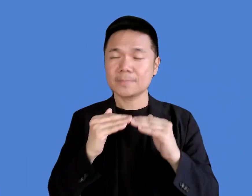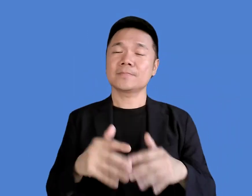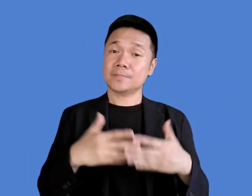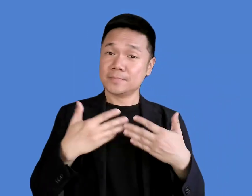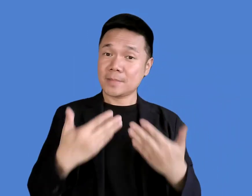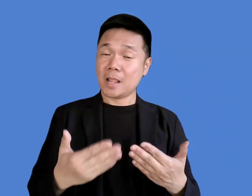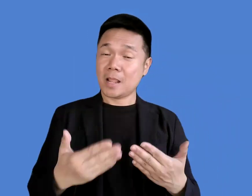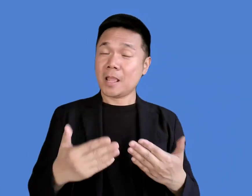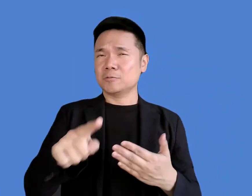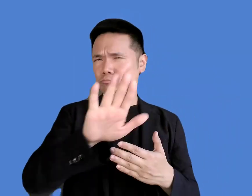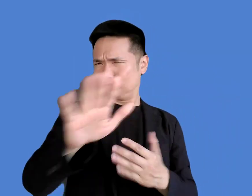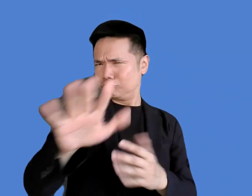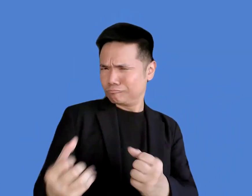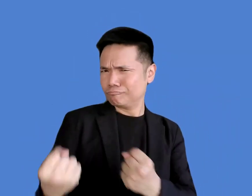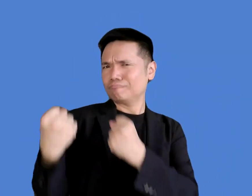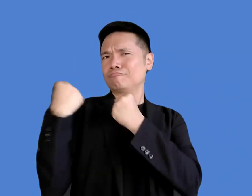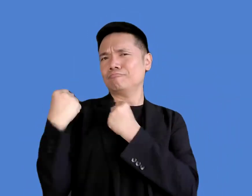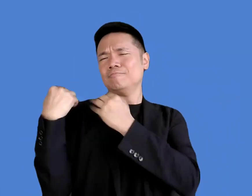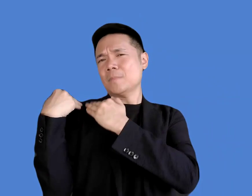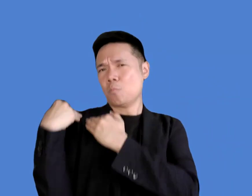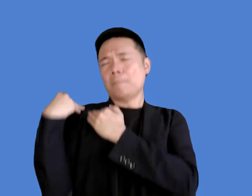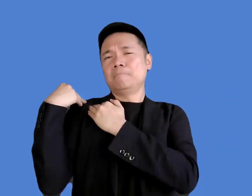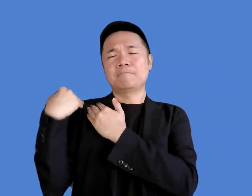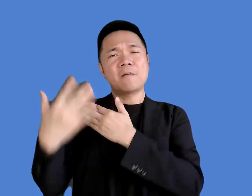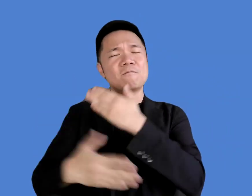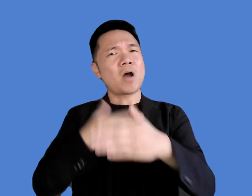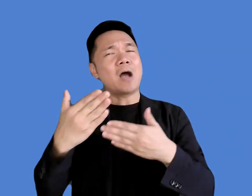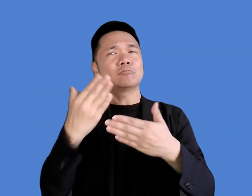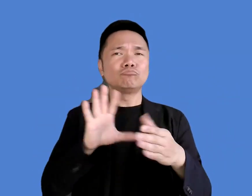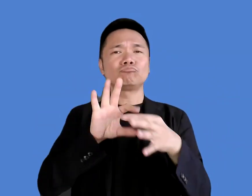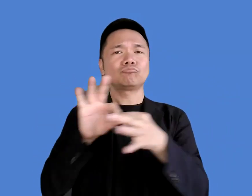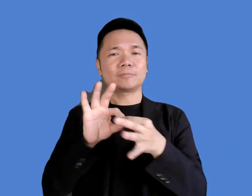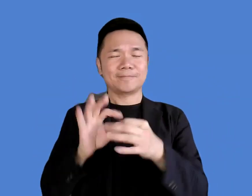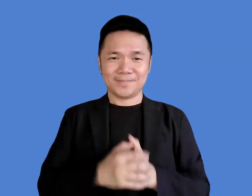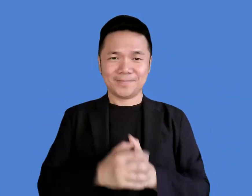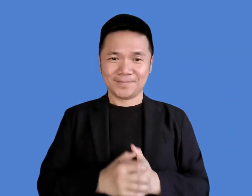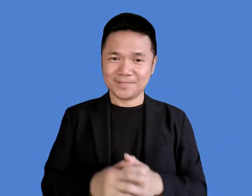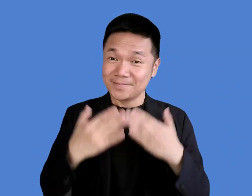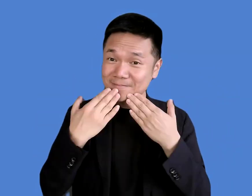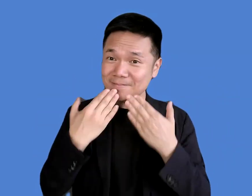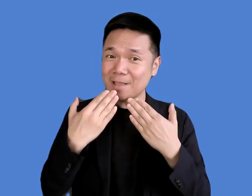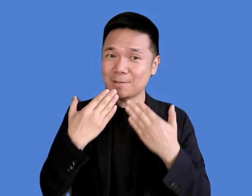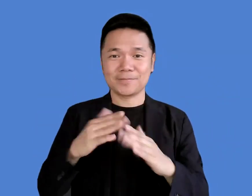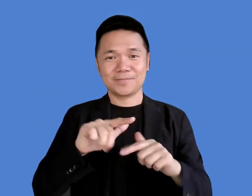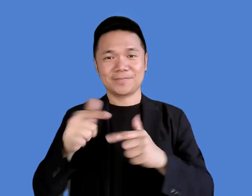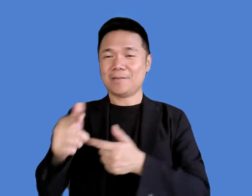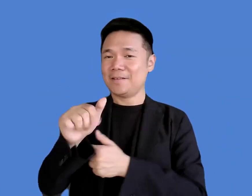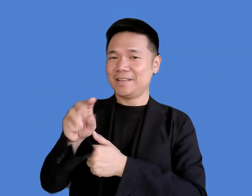up the charge and join us in this movement for action. So thank you so much, Amy. Over to